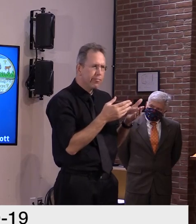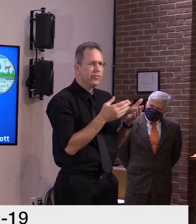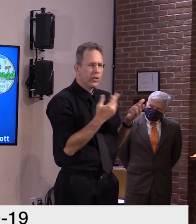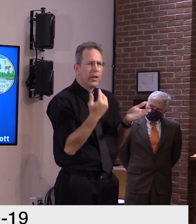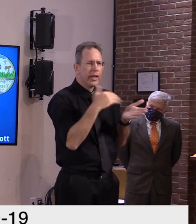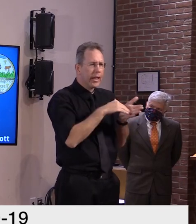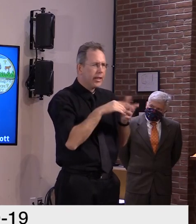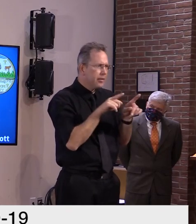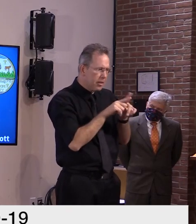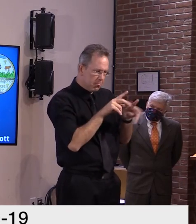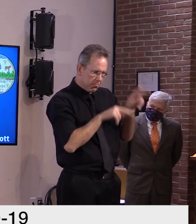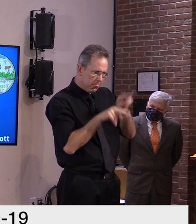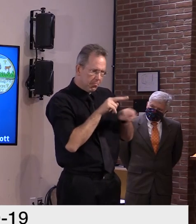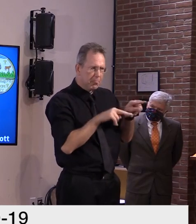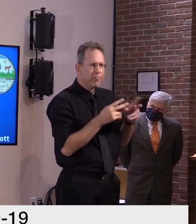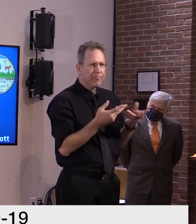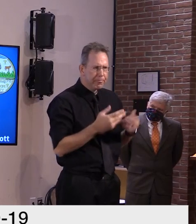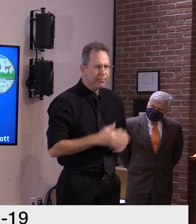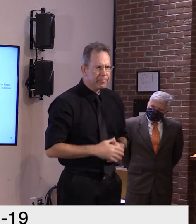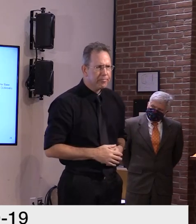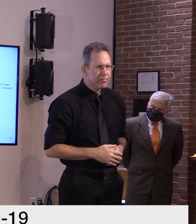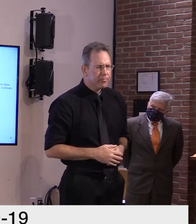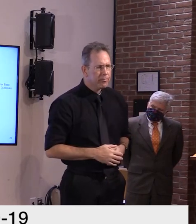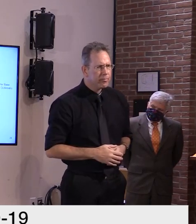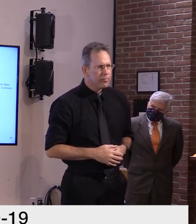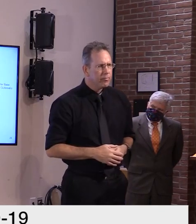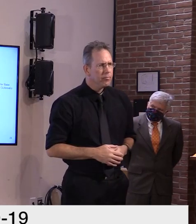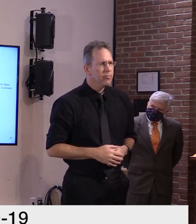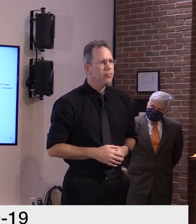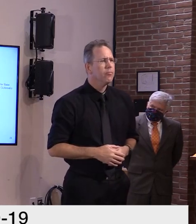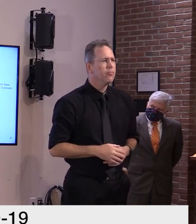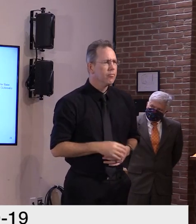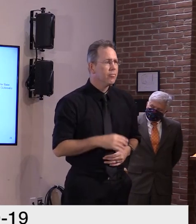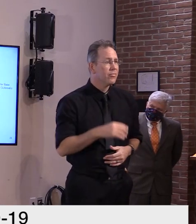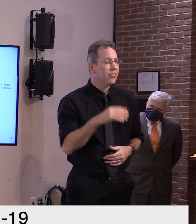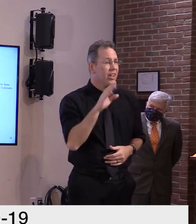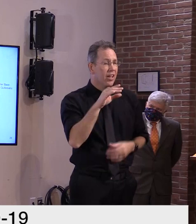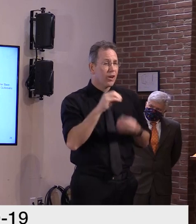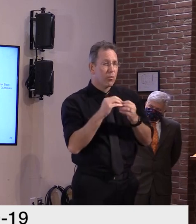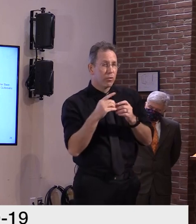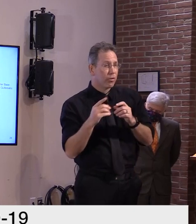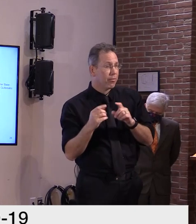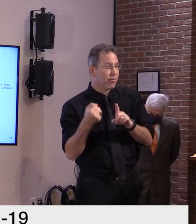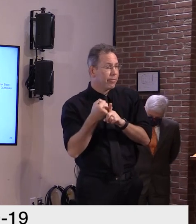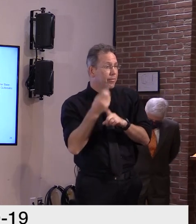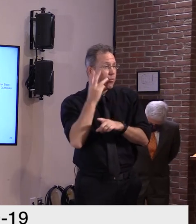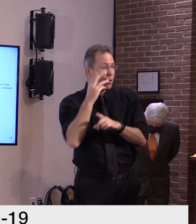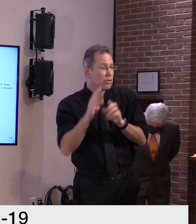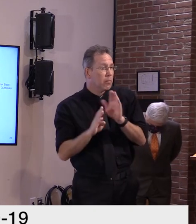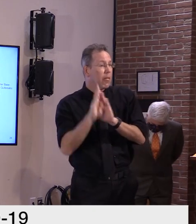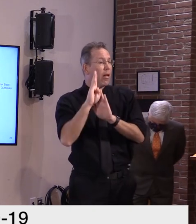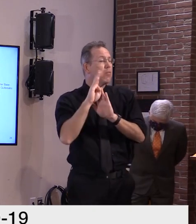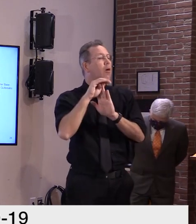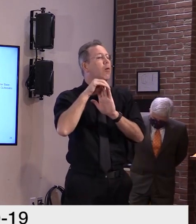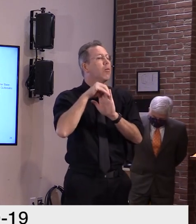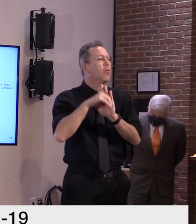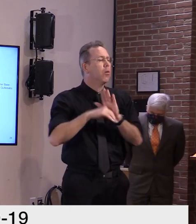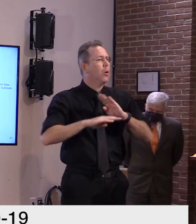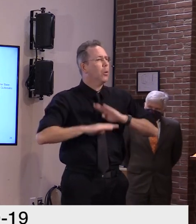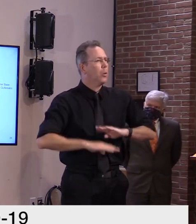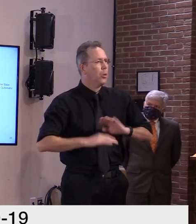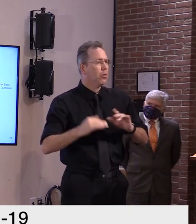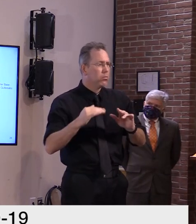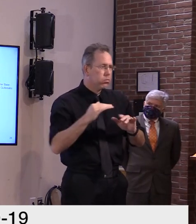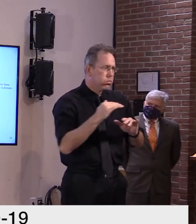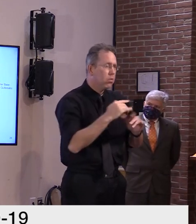The nice downslope that Commissioner Pichak just showed us at the end of the graph hopefully